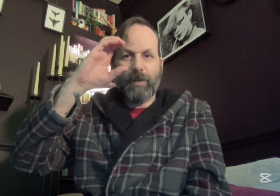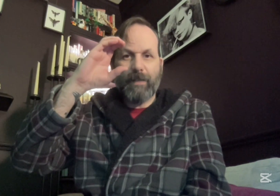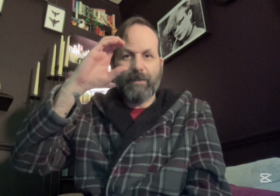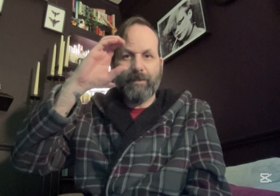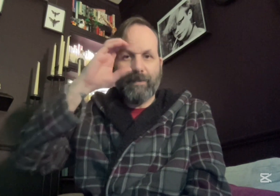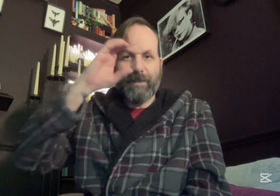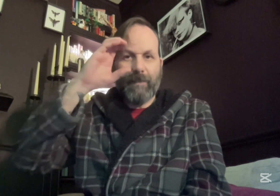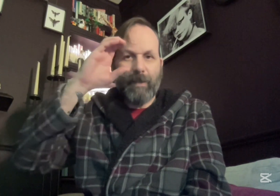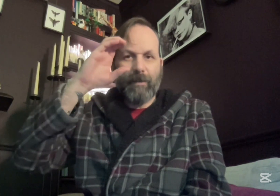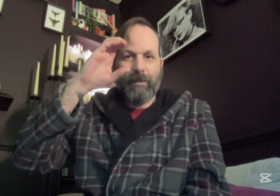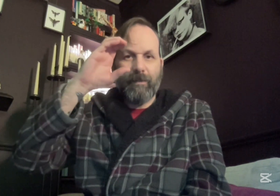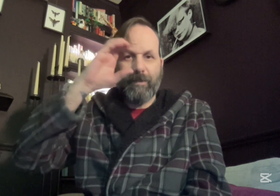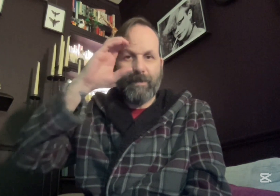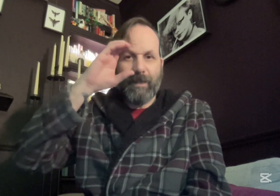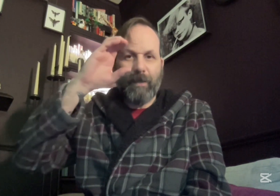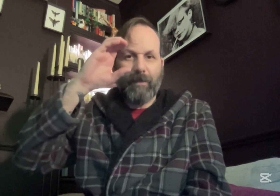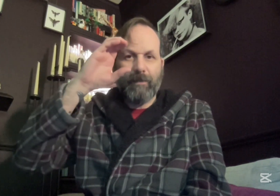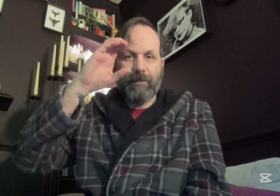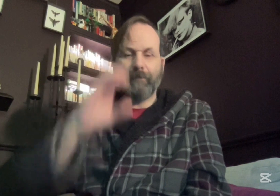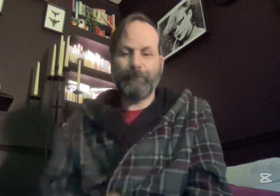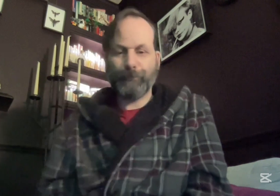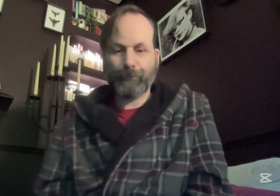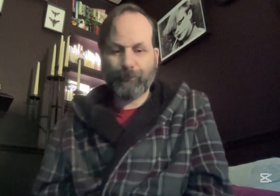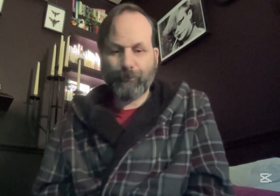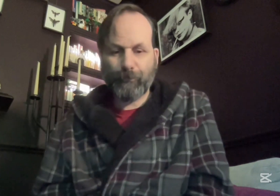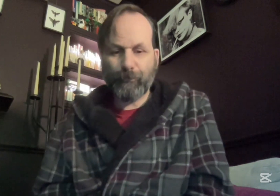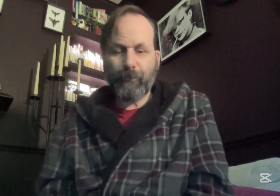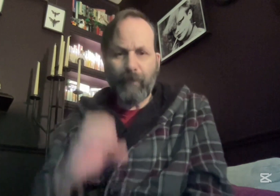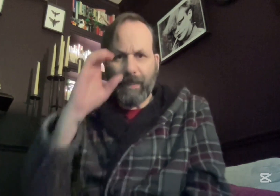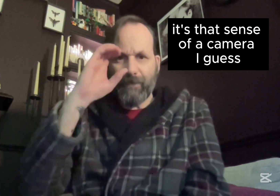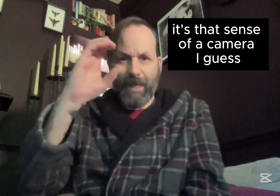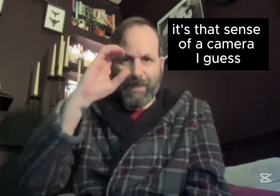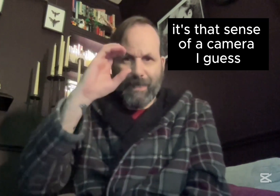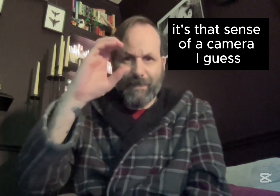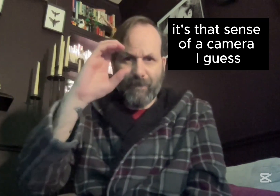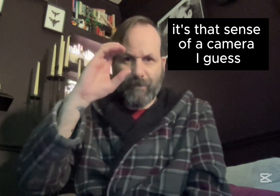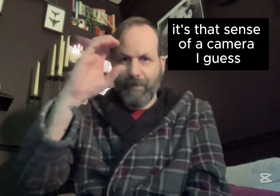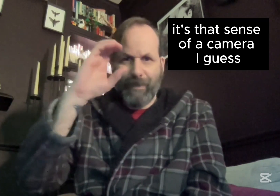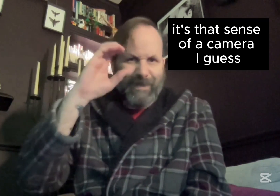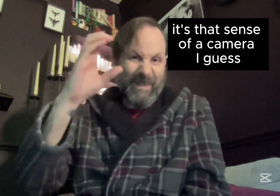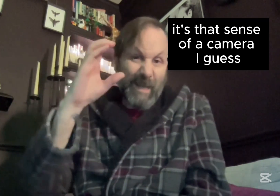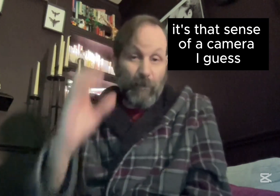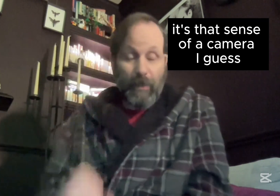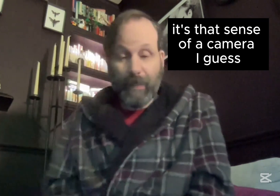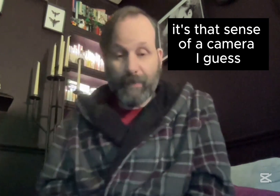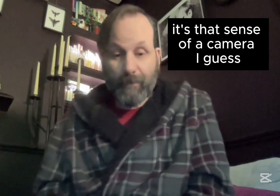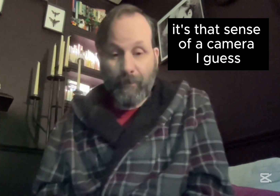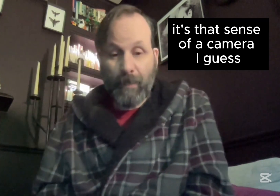twice. Cinema, cinema. Gives that sense of the cine camera, I guess.